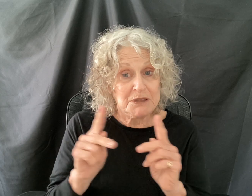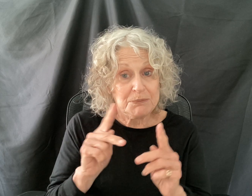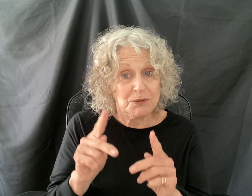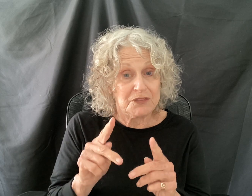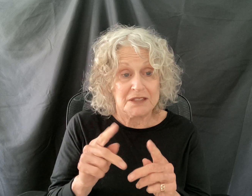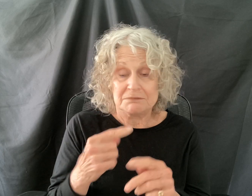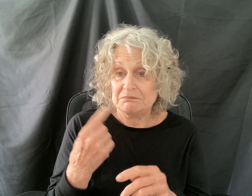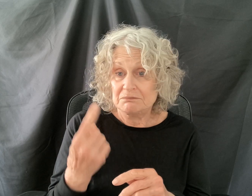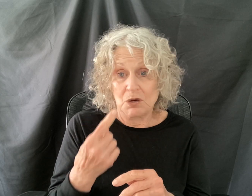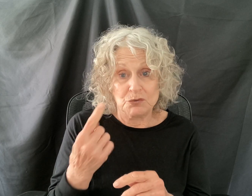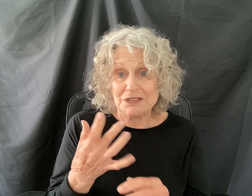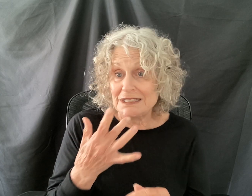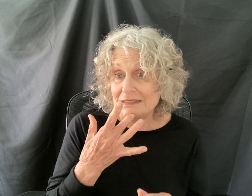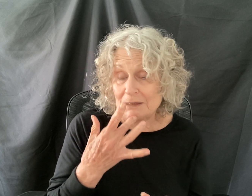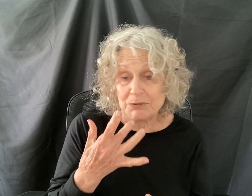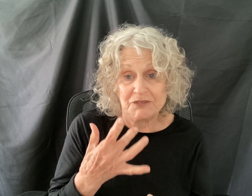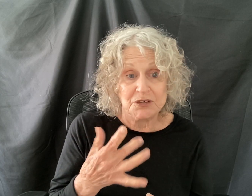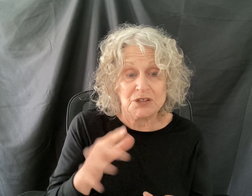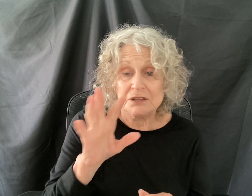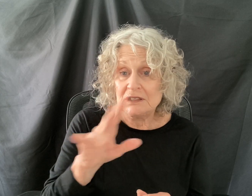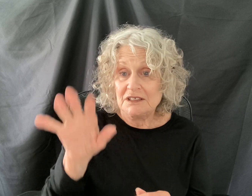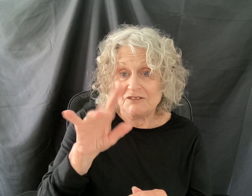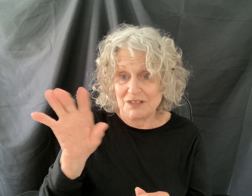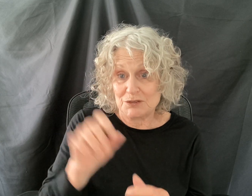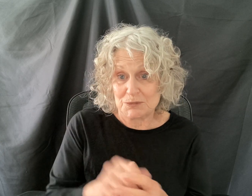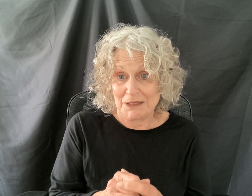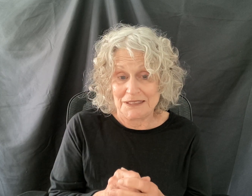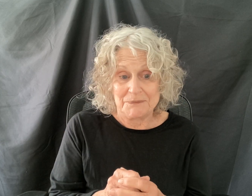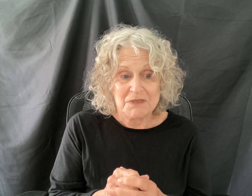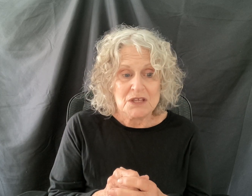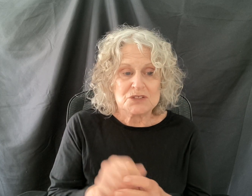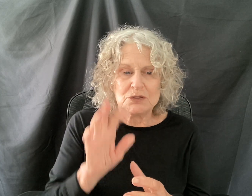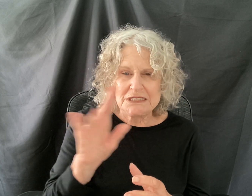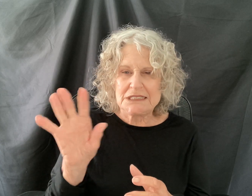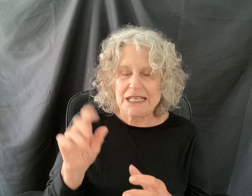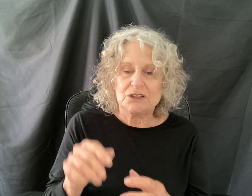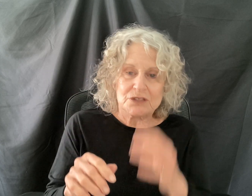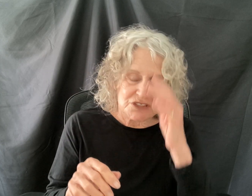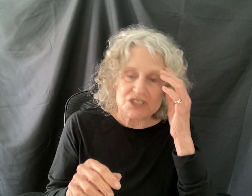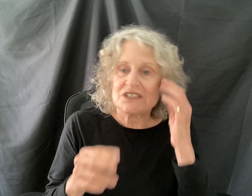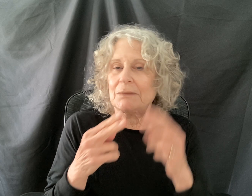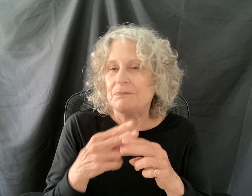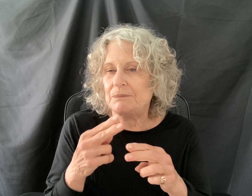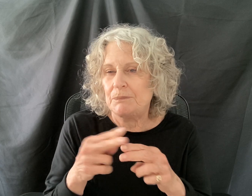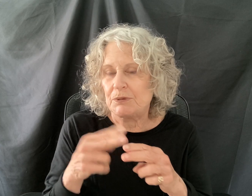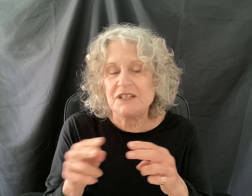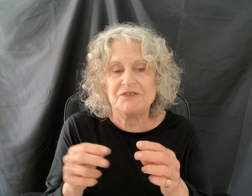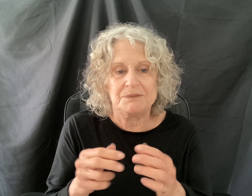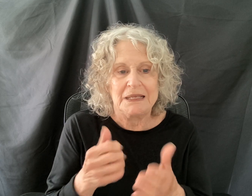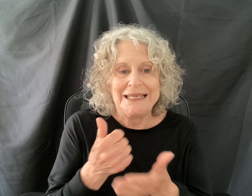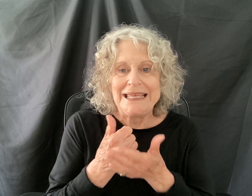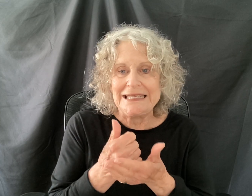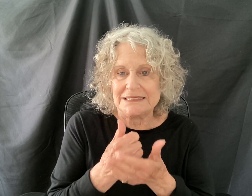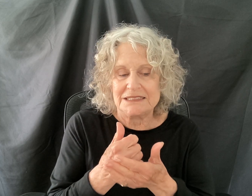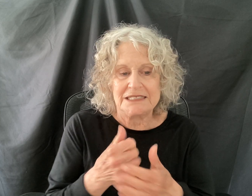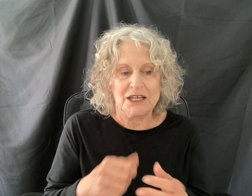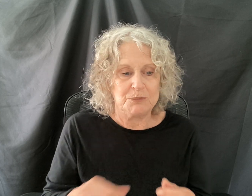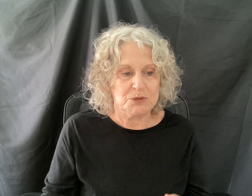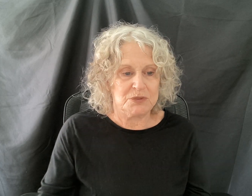people that they prefer fingerspelling. So let's take a look at just some brief hints to help you with